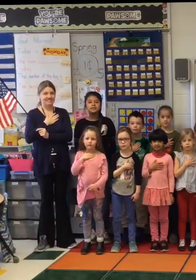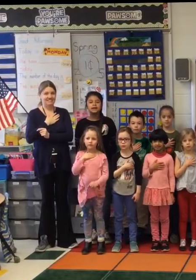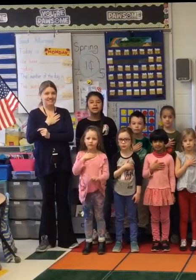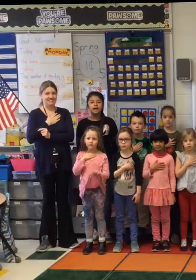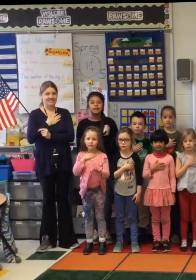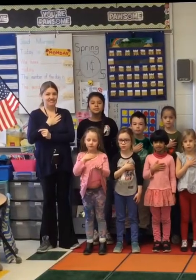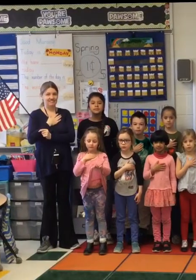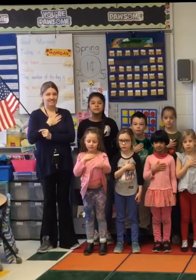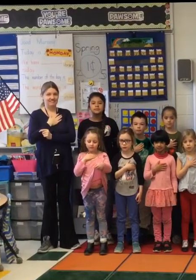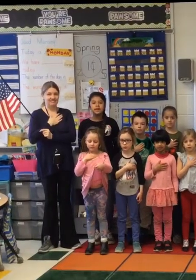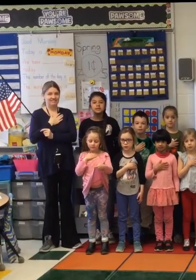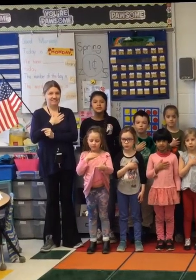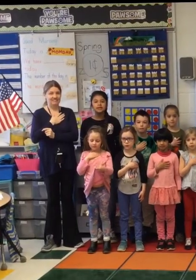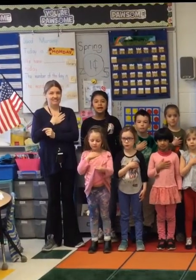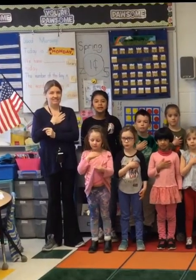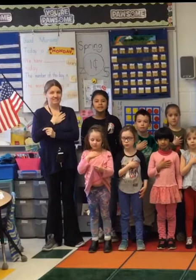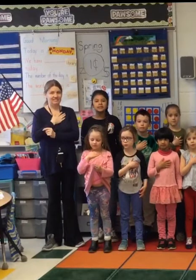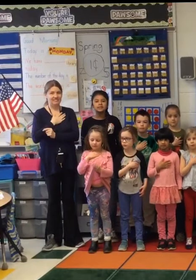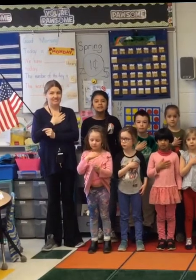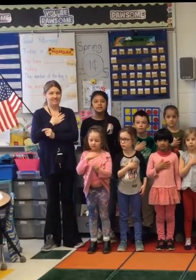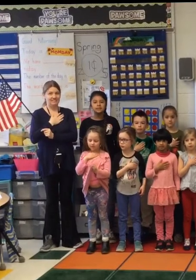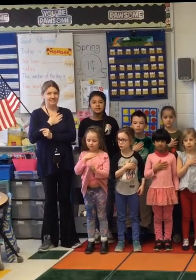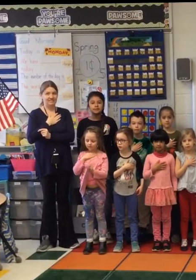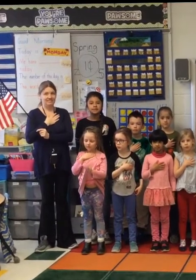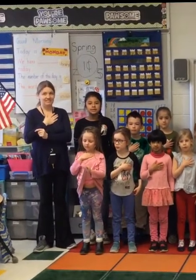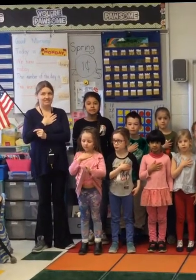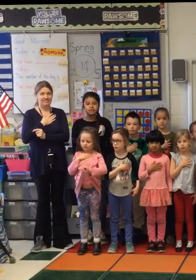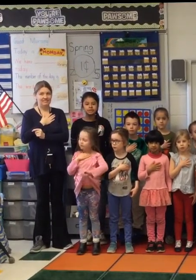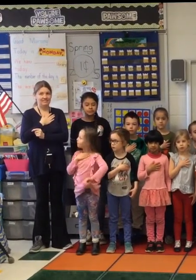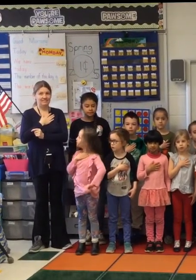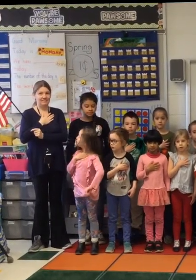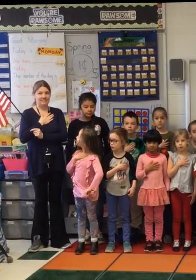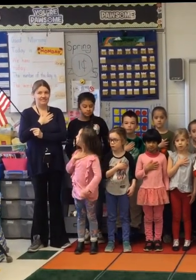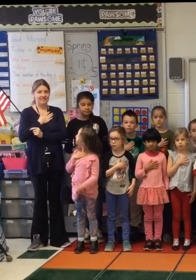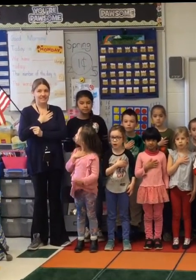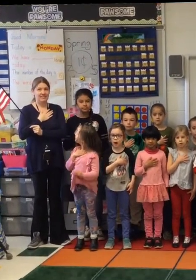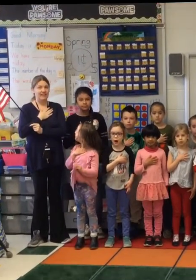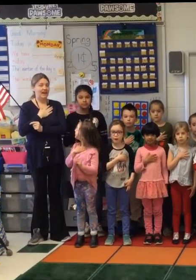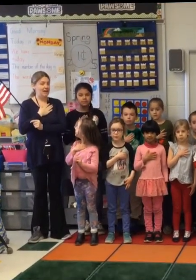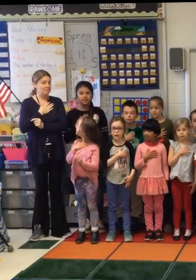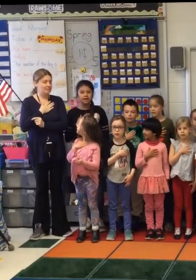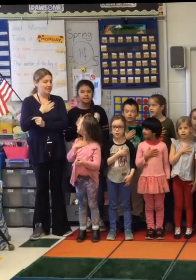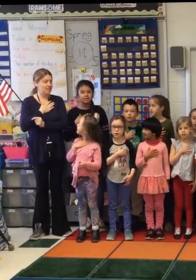Then please stand as Ms. Fletcher's class leads us in the Pledge of Allegiance.